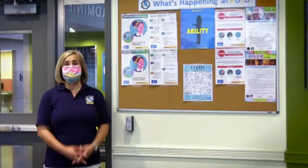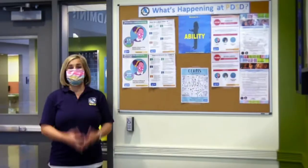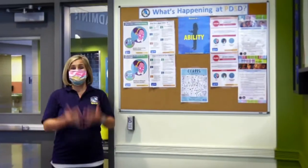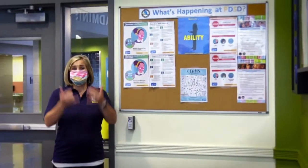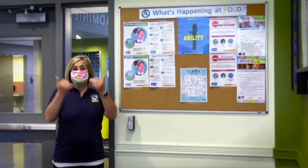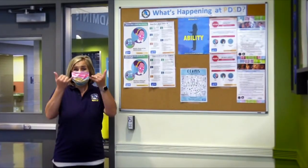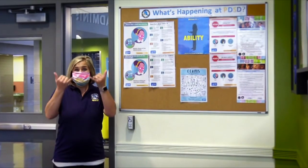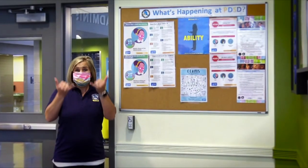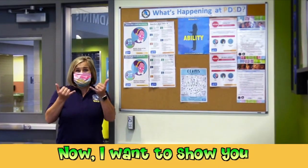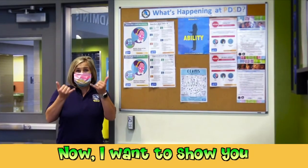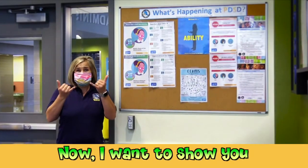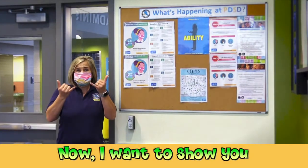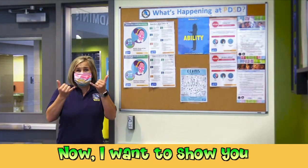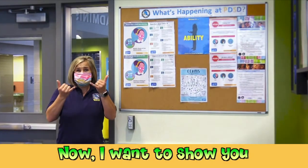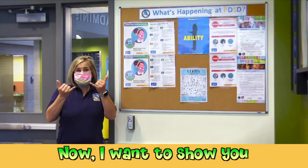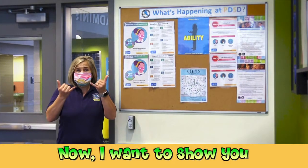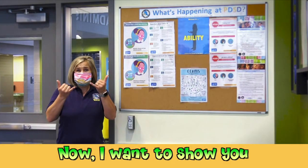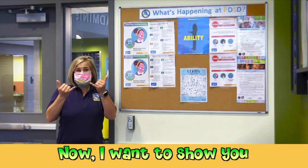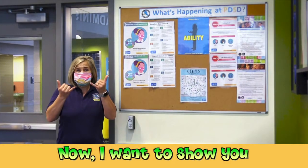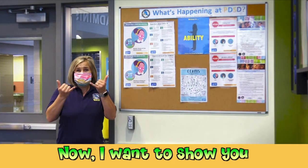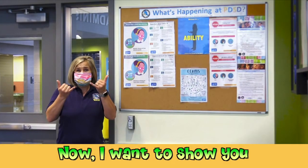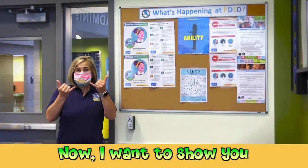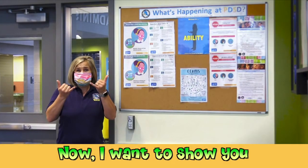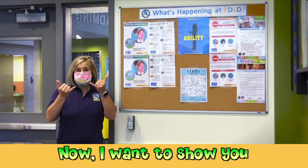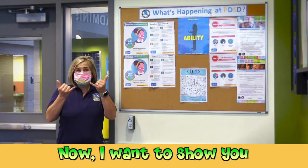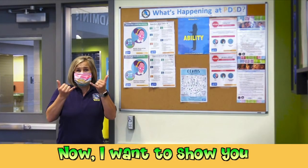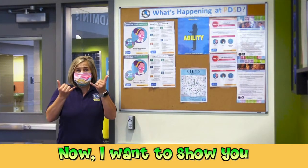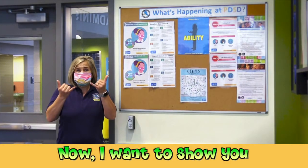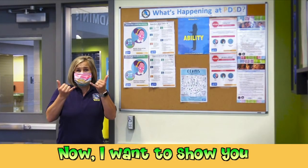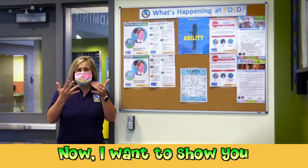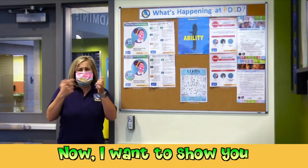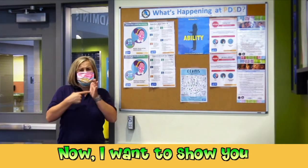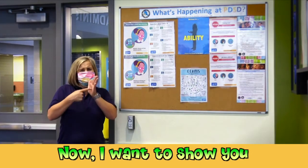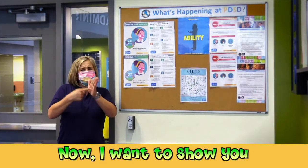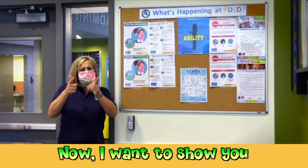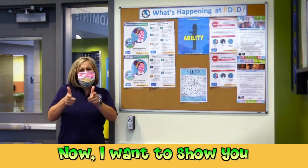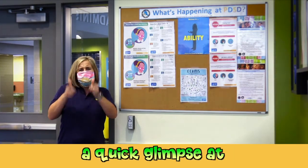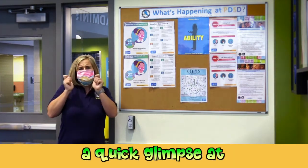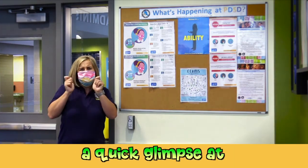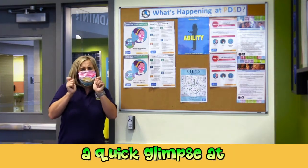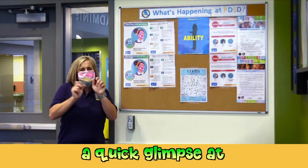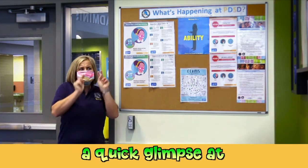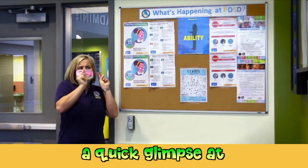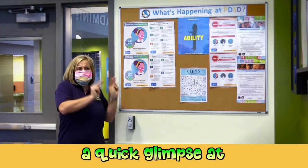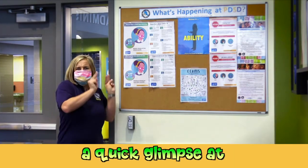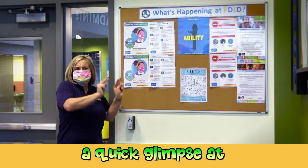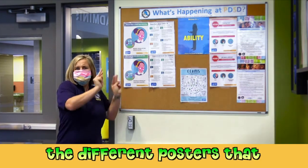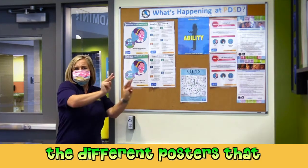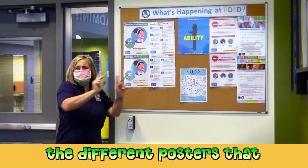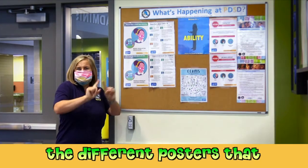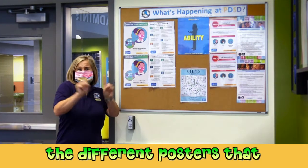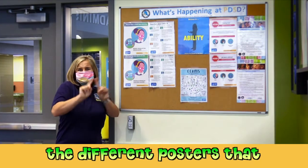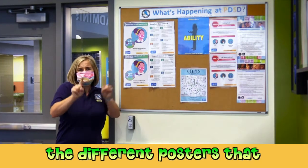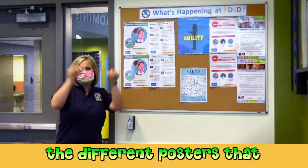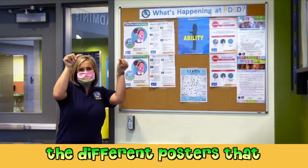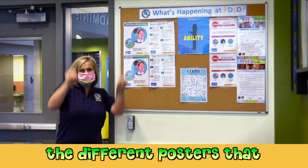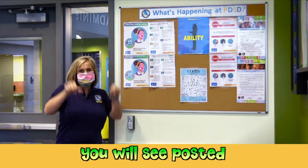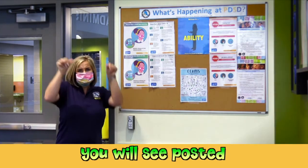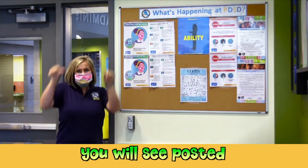of Courtney wearing a mask standing in front of a bulletin board that reads, "What's happening at PDSD?" Now I want to show you a quick glimpse at the different posters that you will